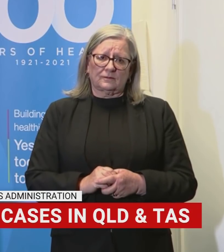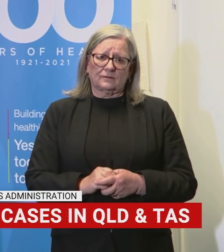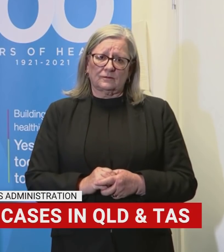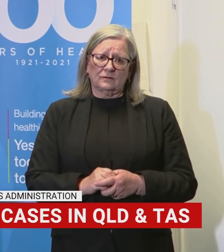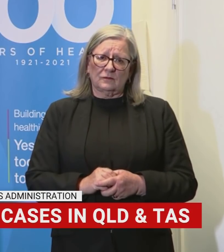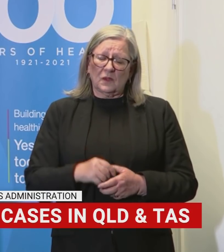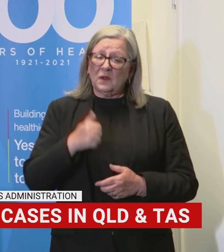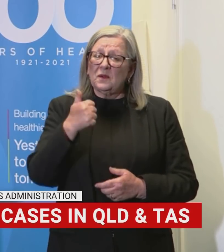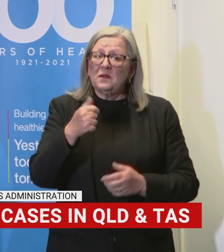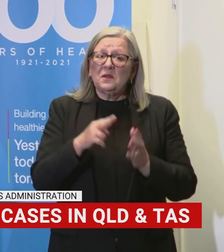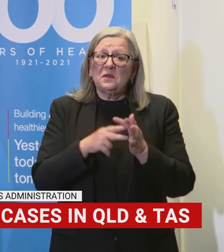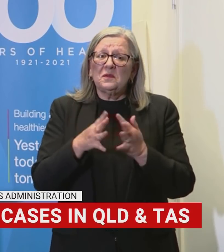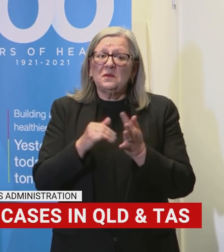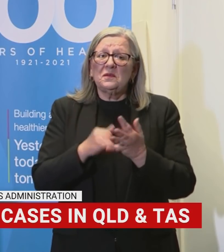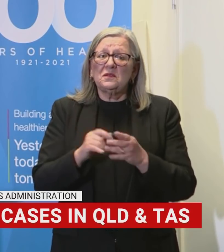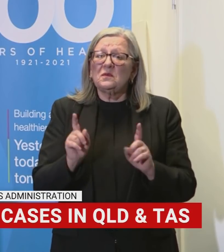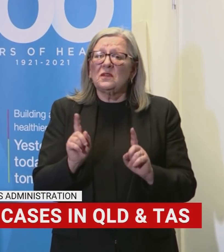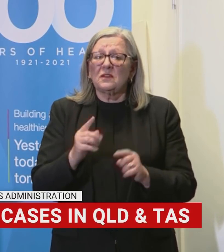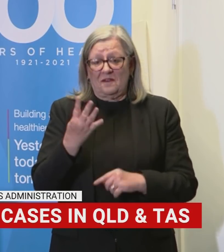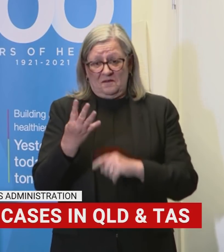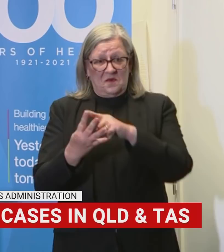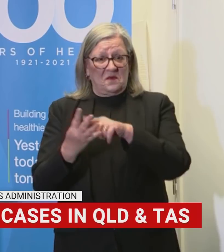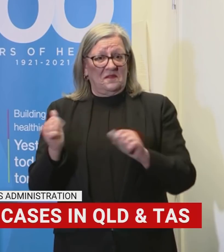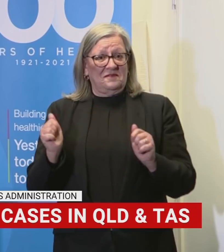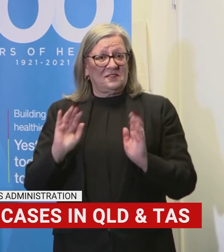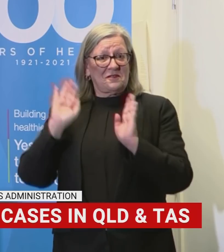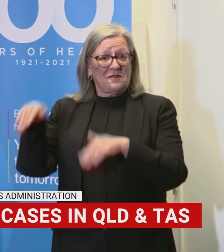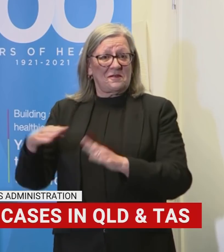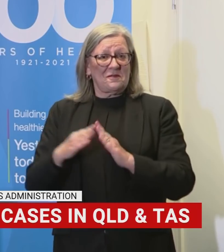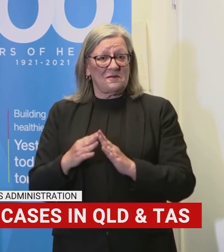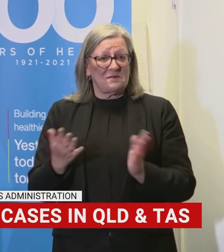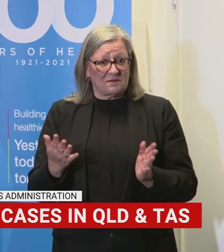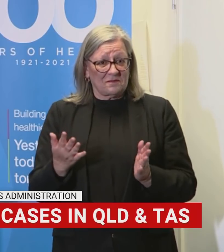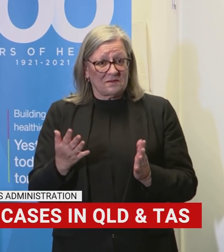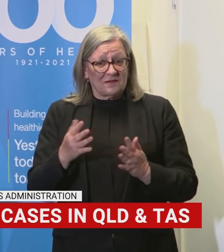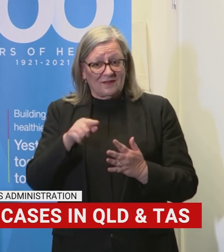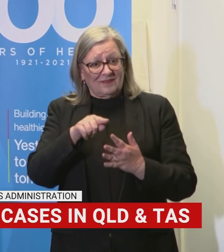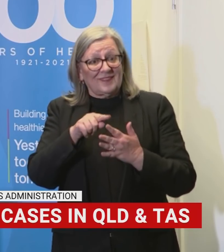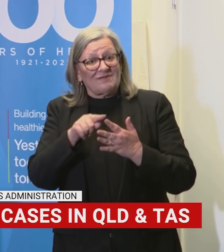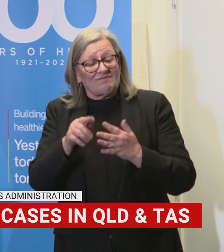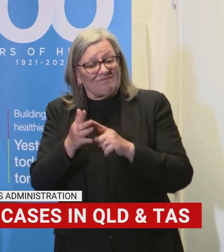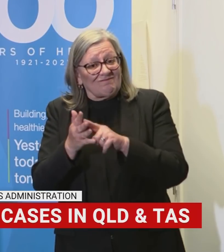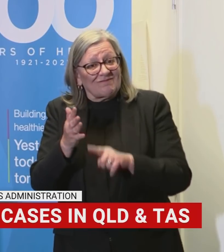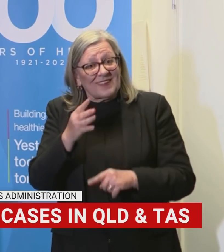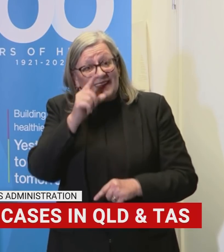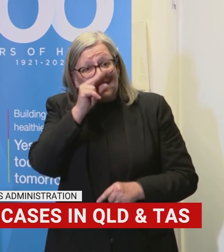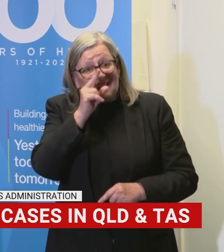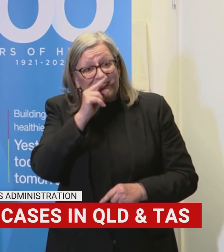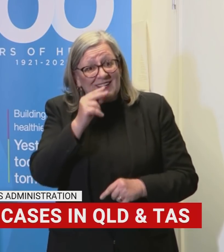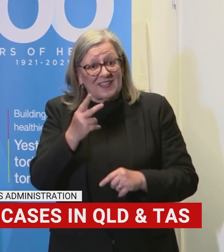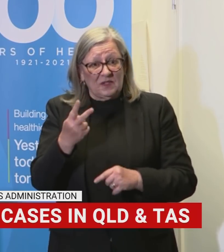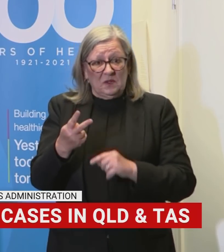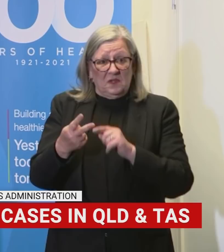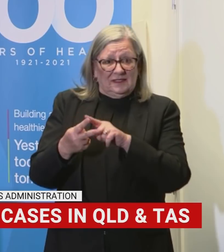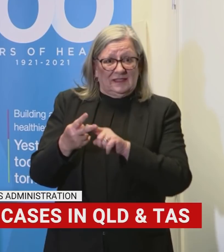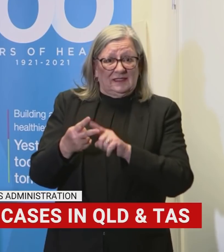gone home. And of the younger ones who are of working age, 2 of the 4, a couple of